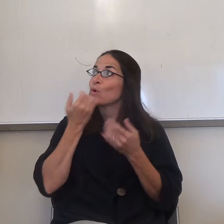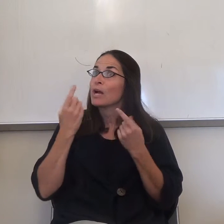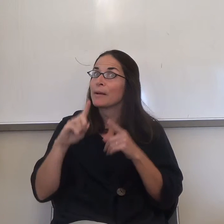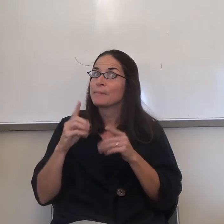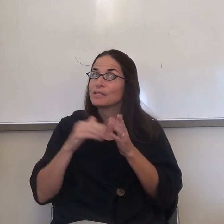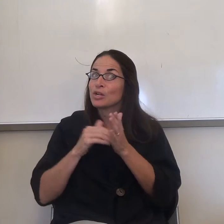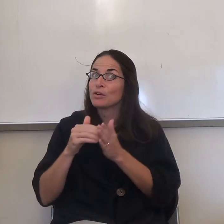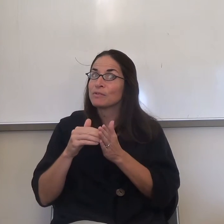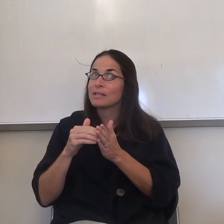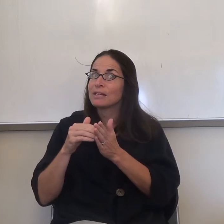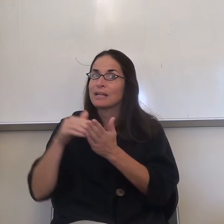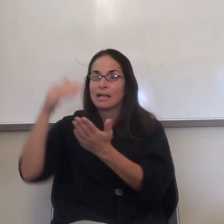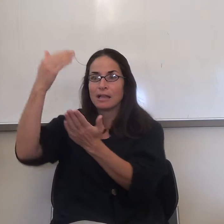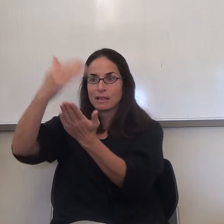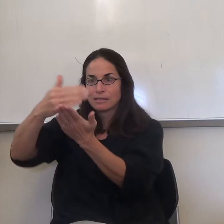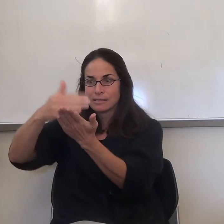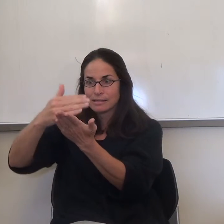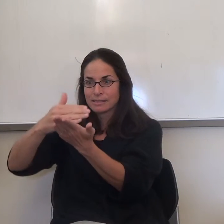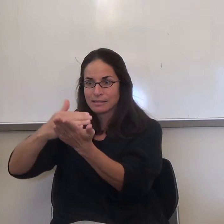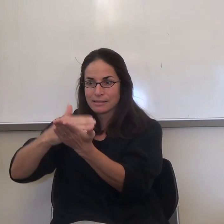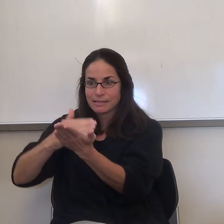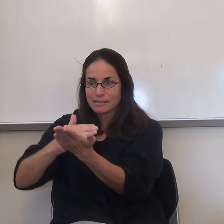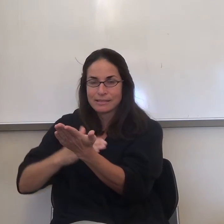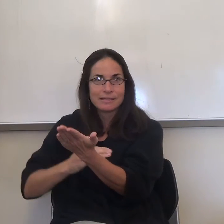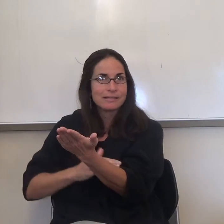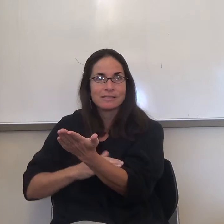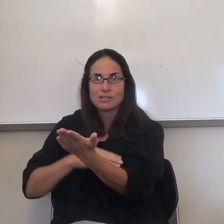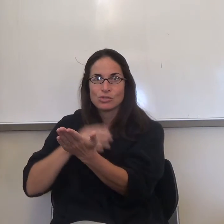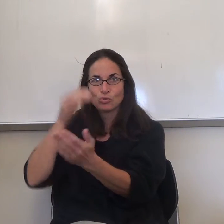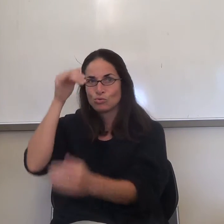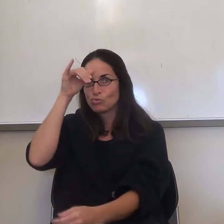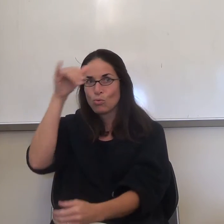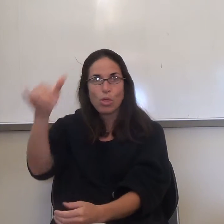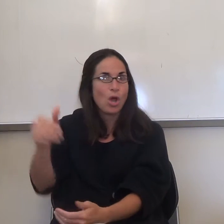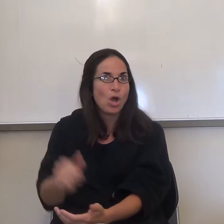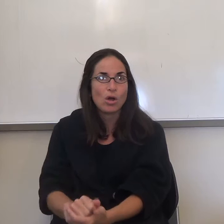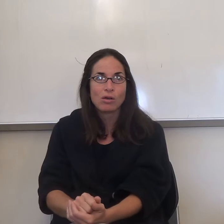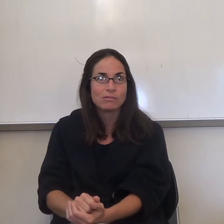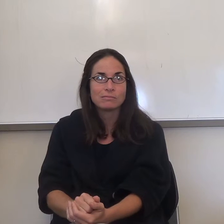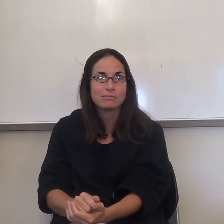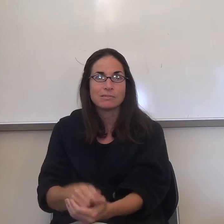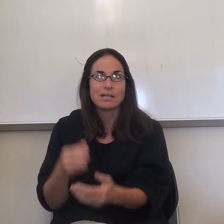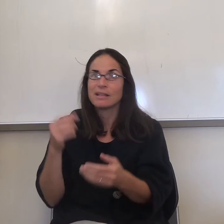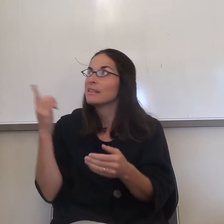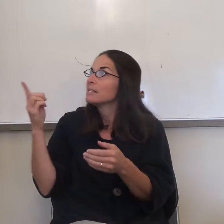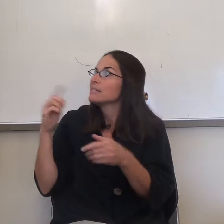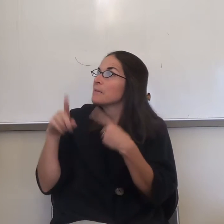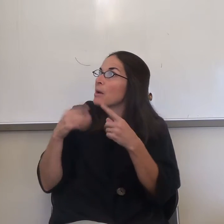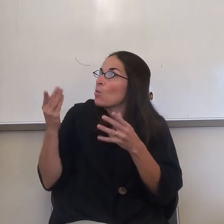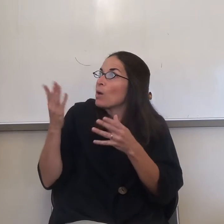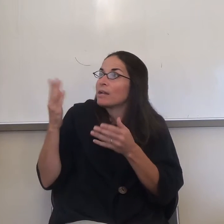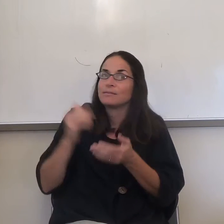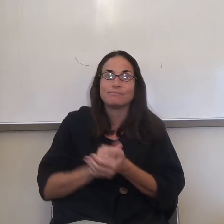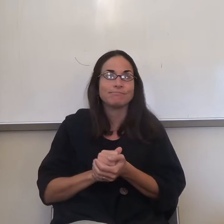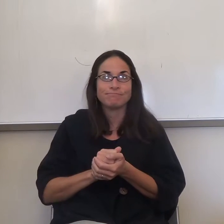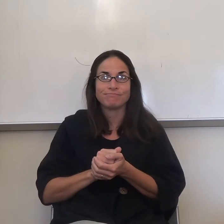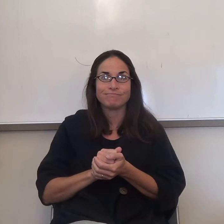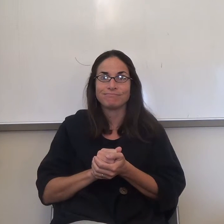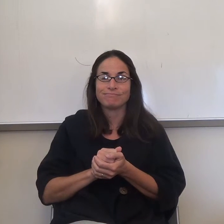what is that a list of? See what I'm saying? What is that a list of? Saying it's a list